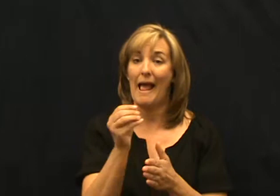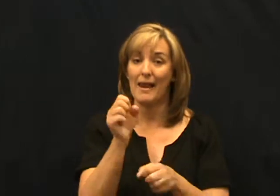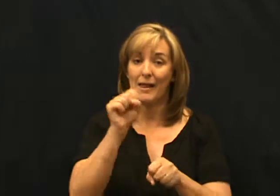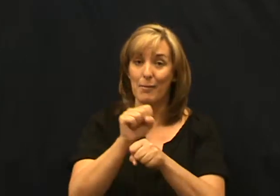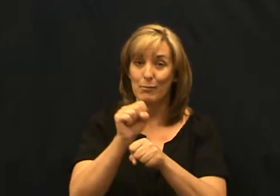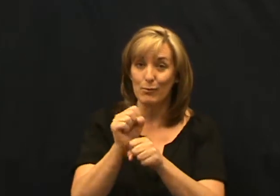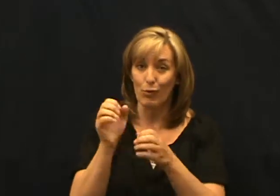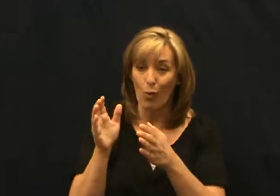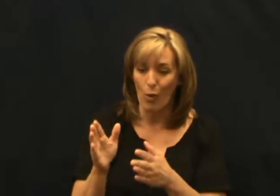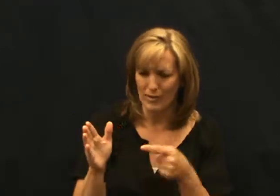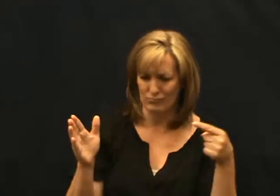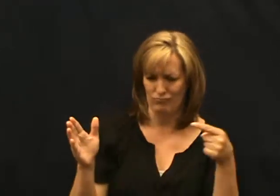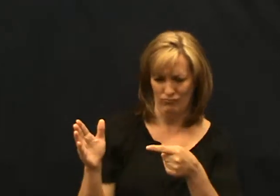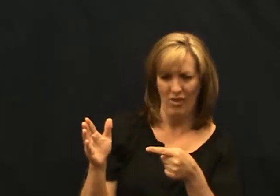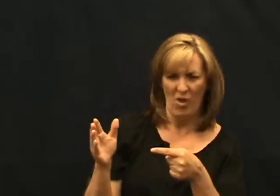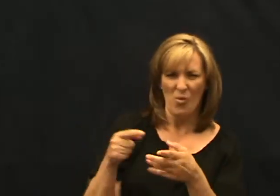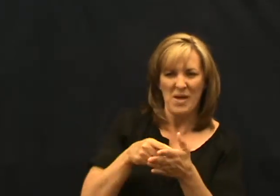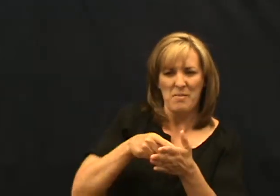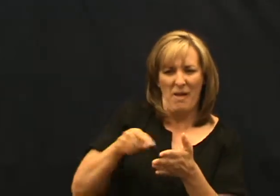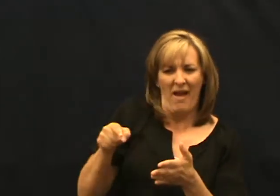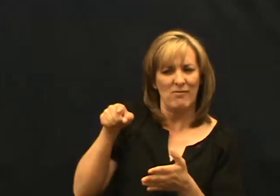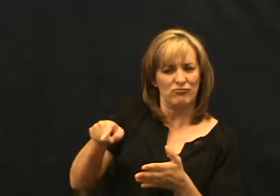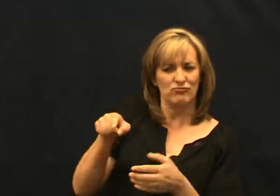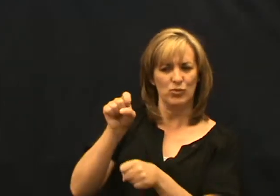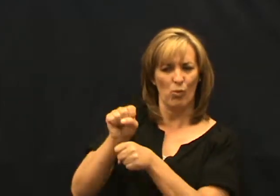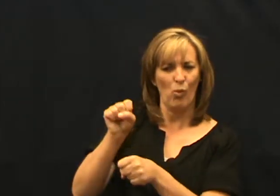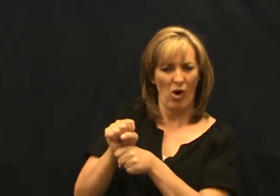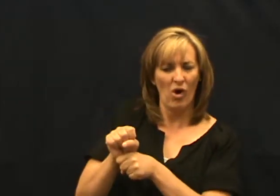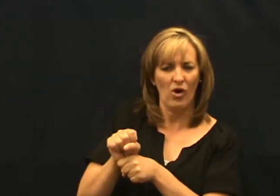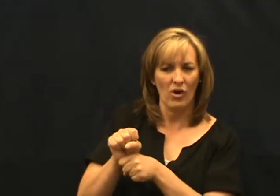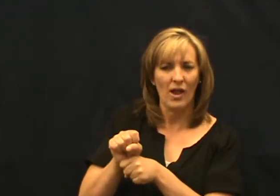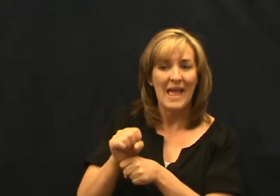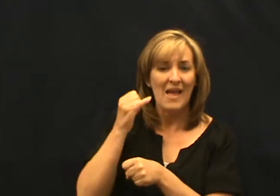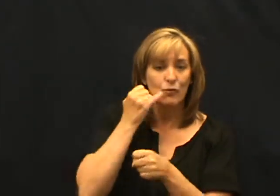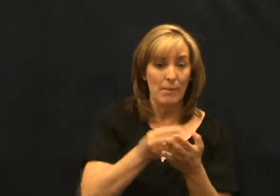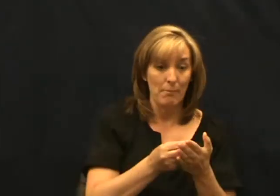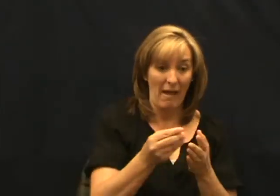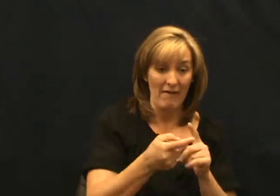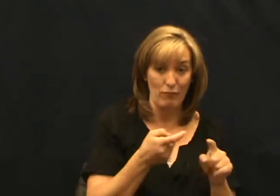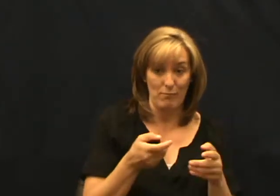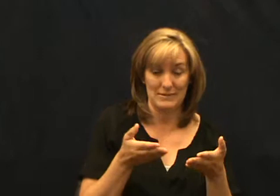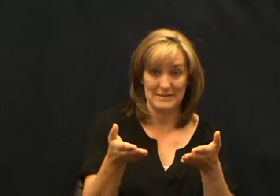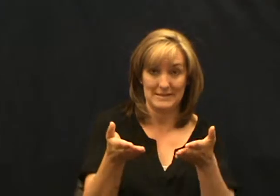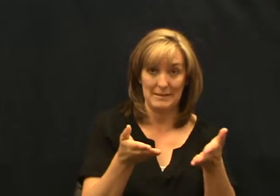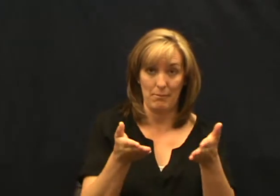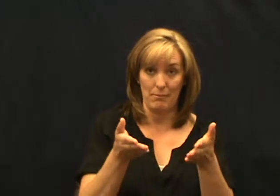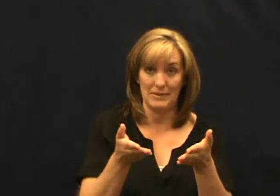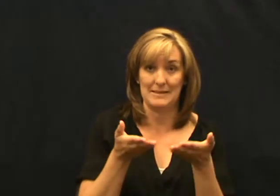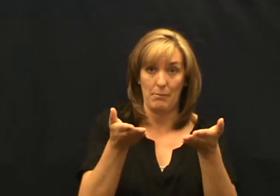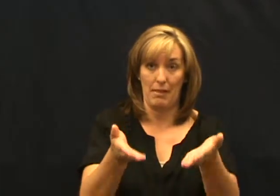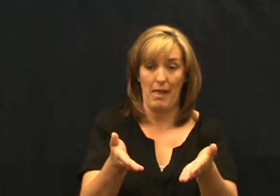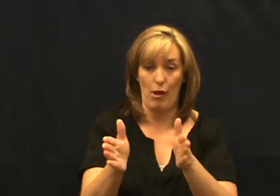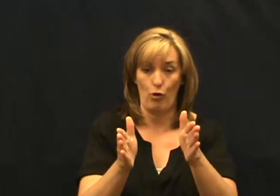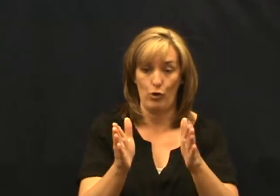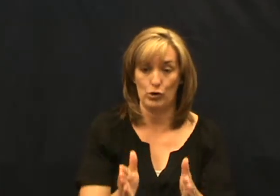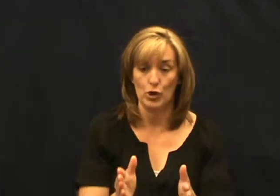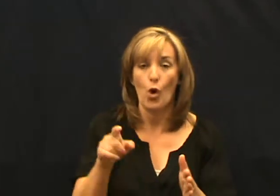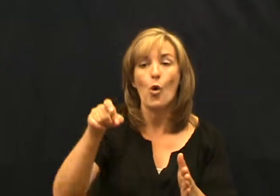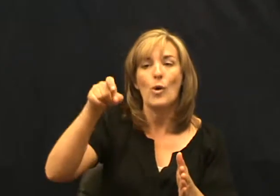pay for that time. So when we buy from suppliers and employees, we actually then eventually have to pay cash or something